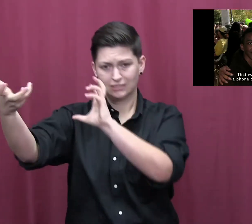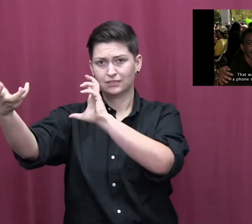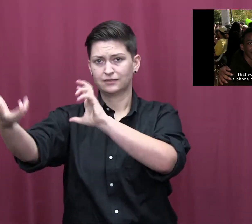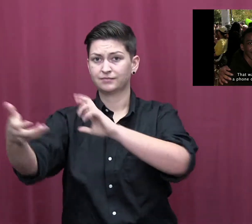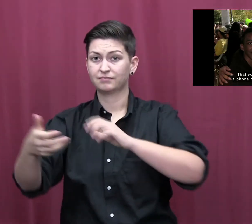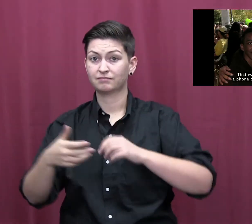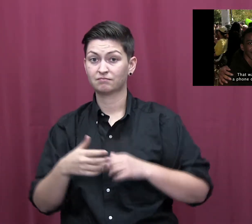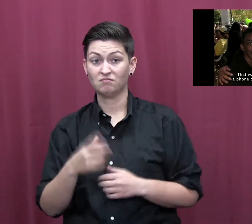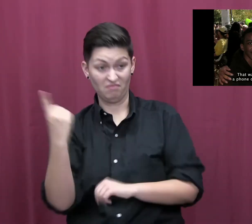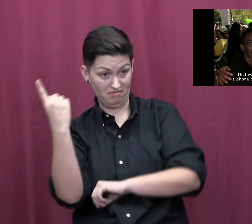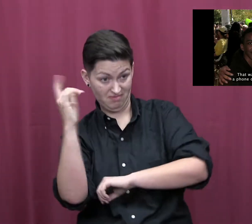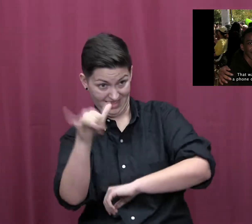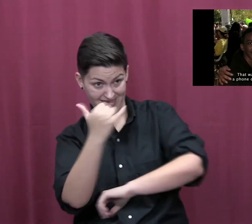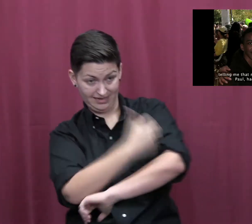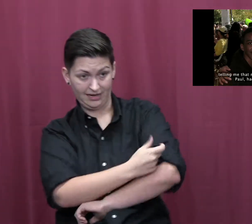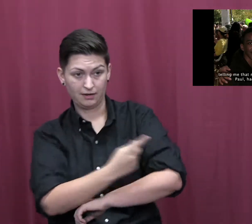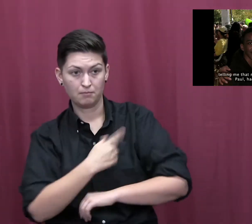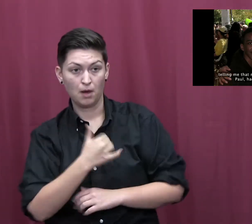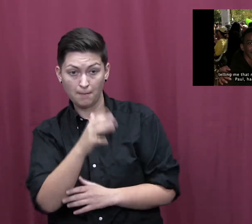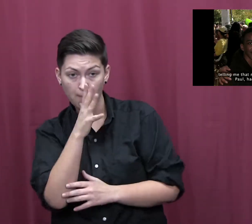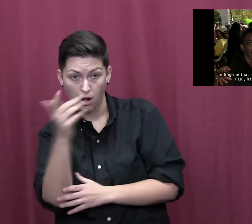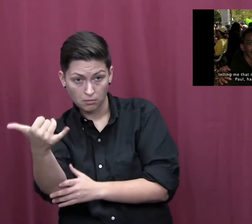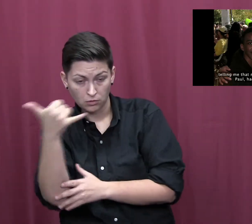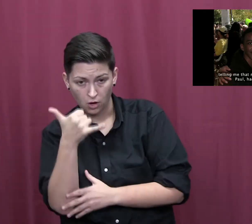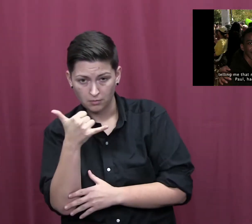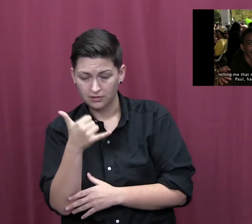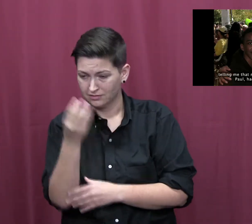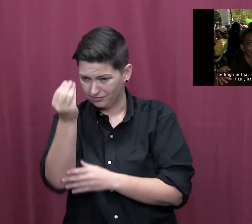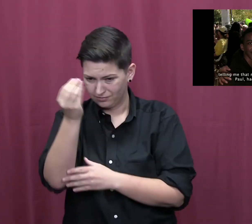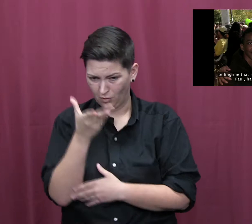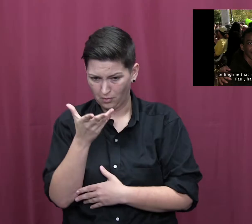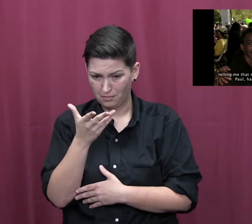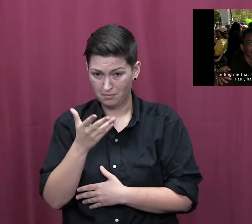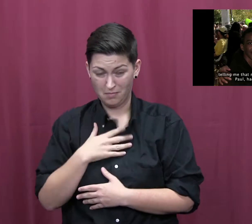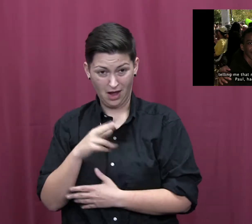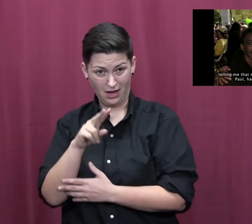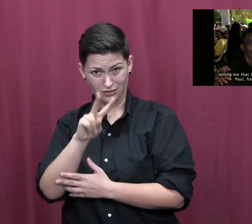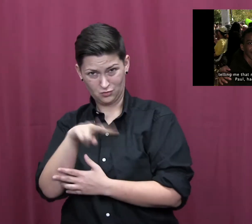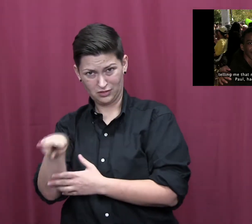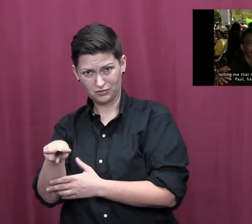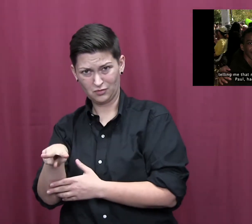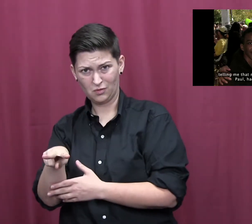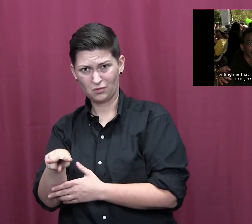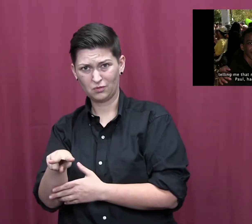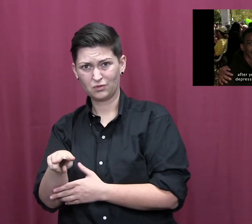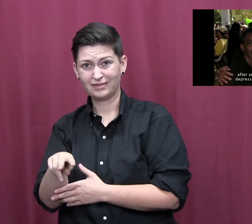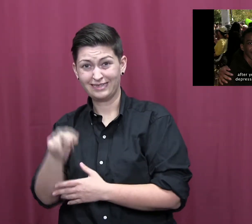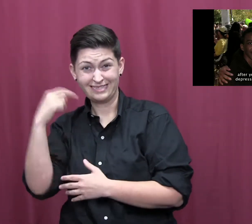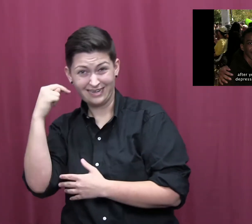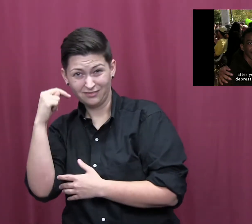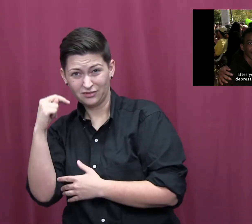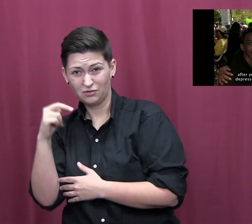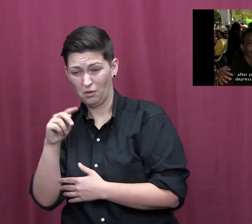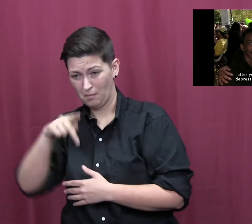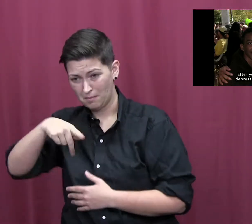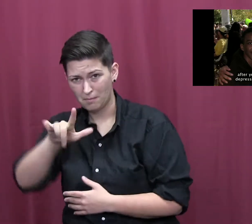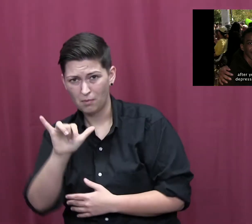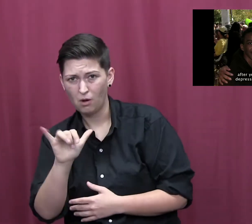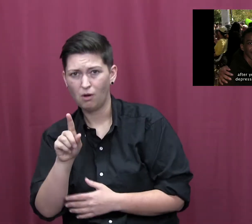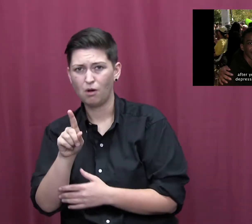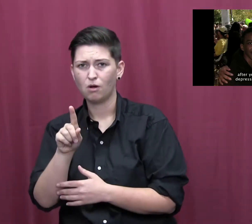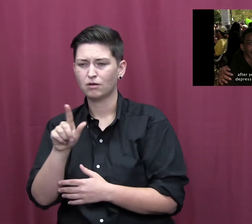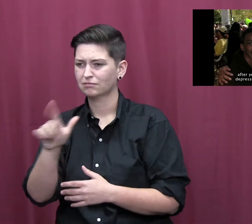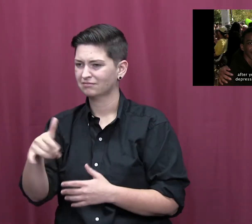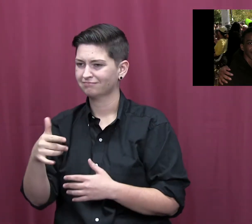phone call from my mom telling me that my 22-year-old nephew, Paul, had ended his life after years of battling depression